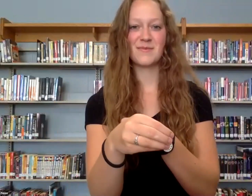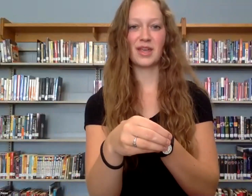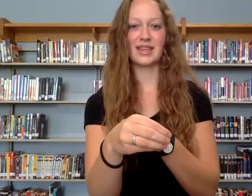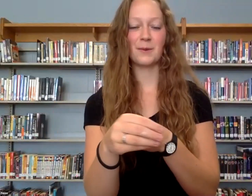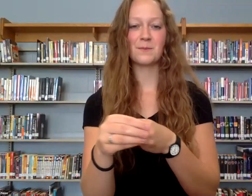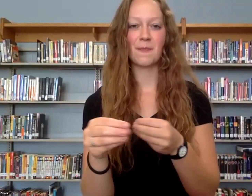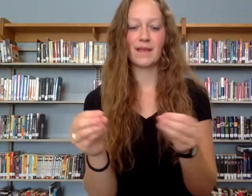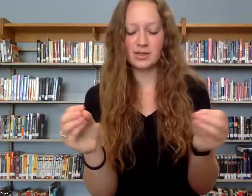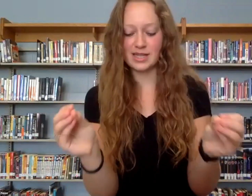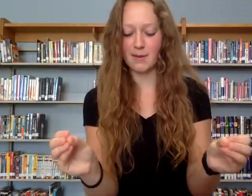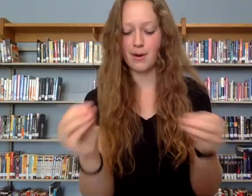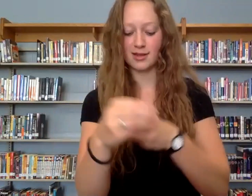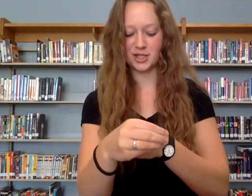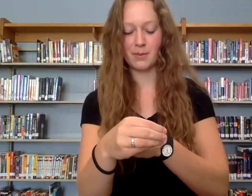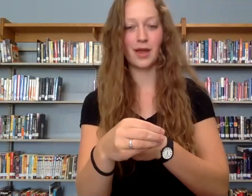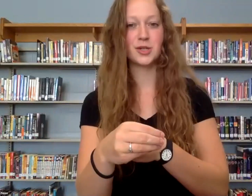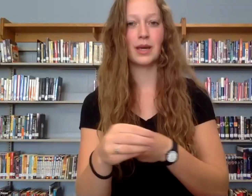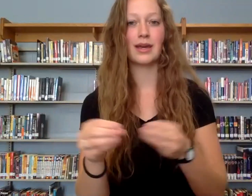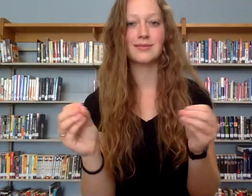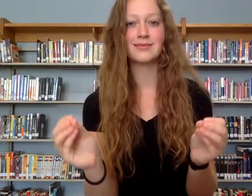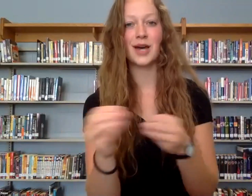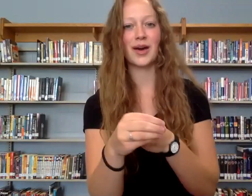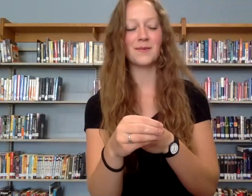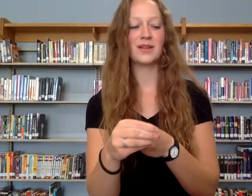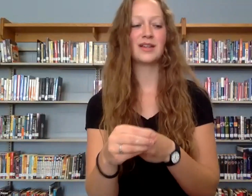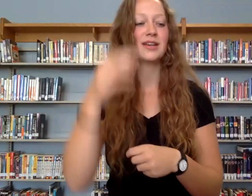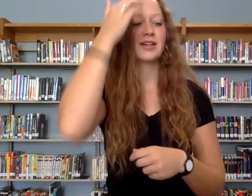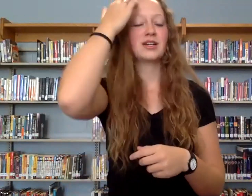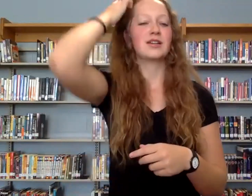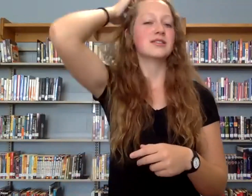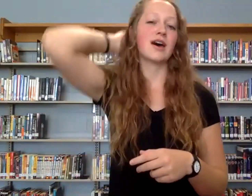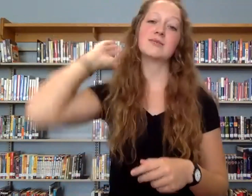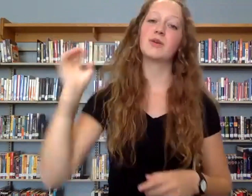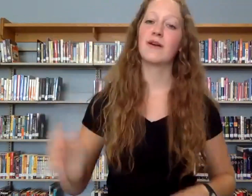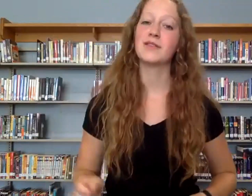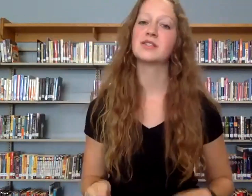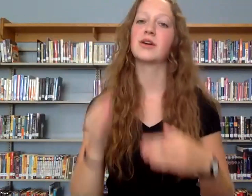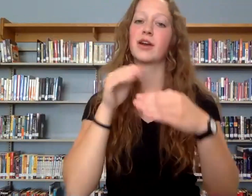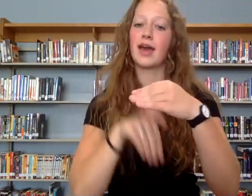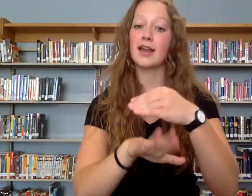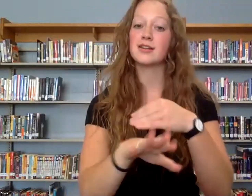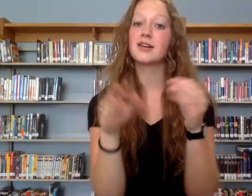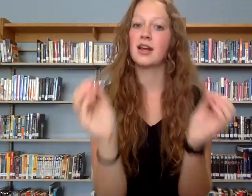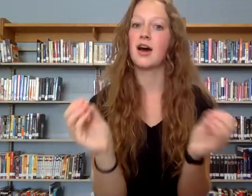Like that. So it's like a box shape that you're making, okay? So the husband and wife in the story, they're gonna enter an